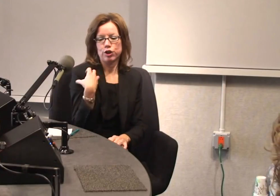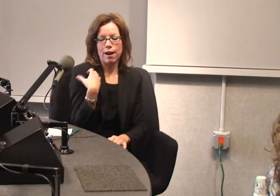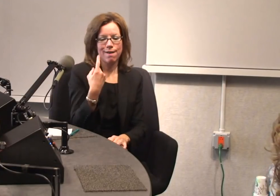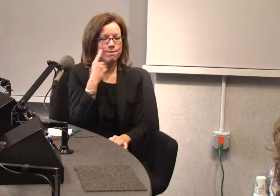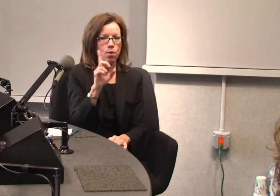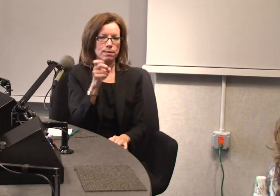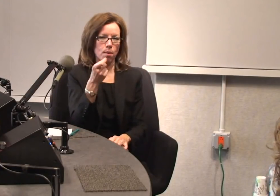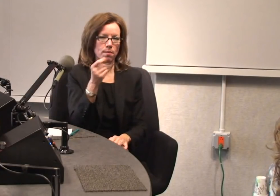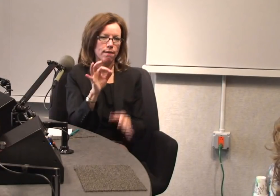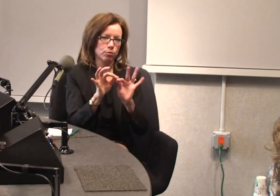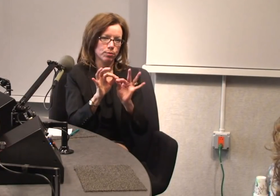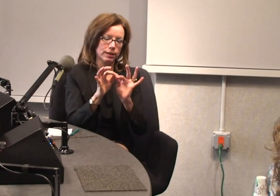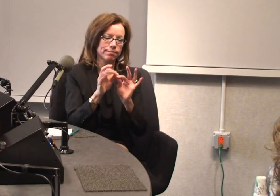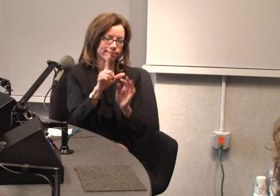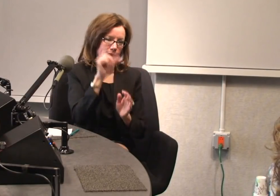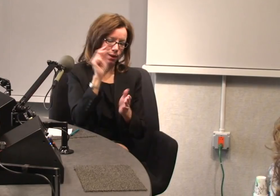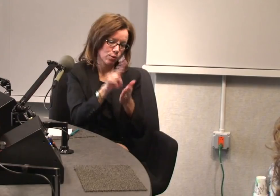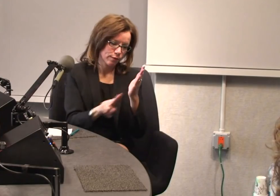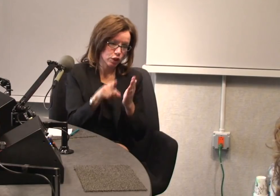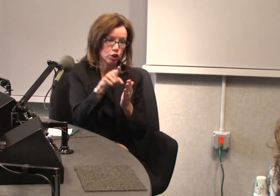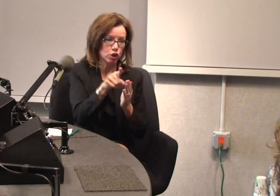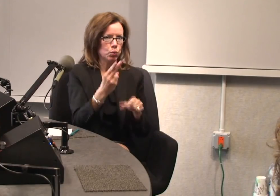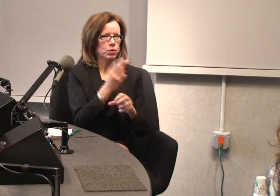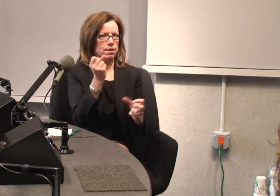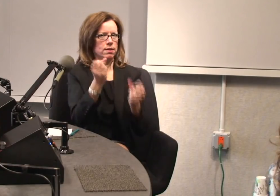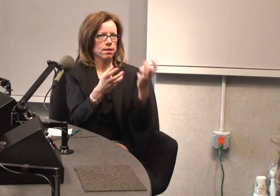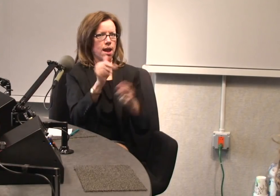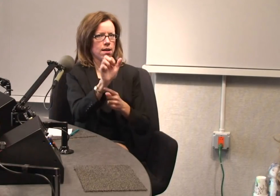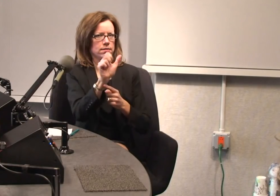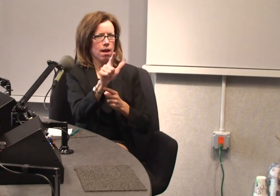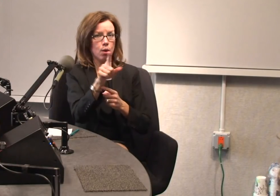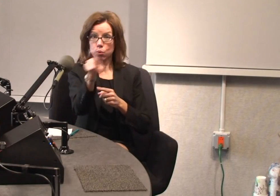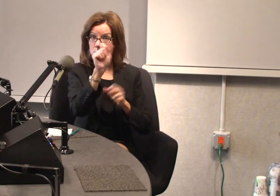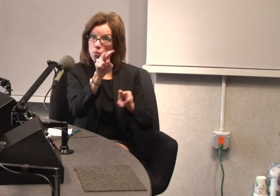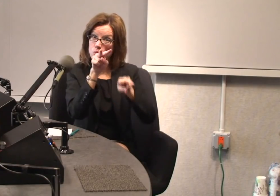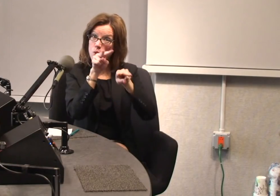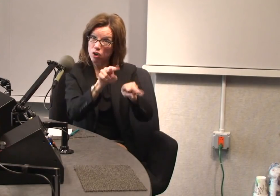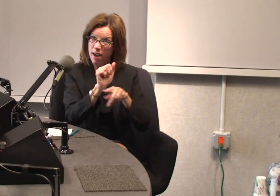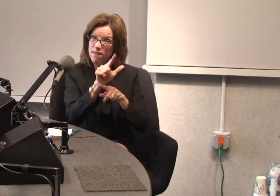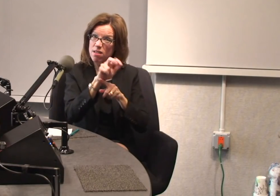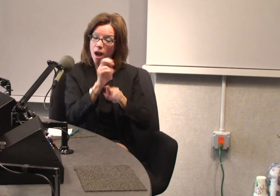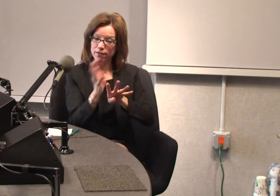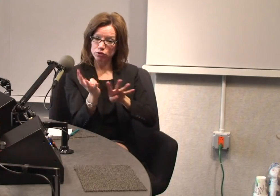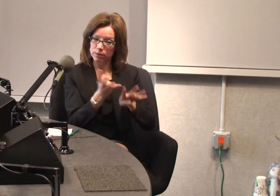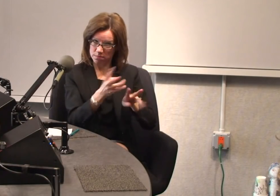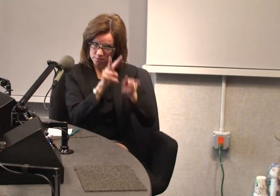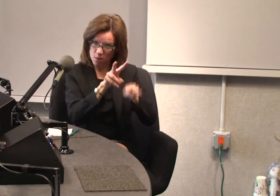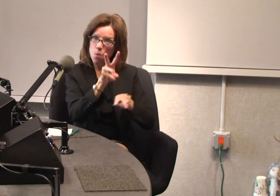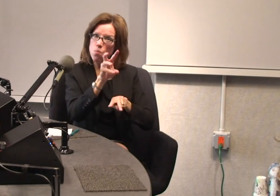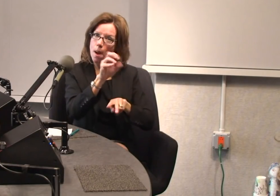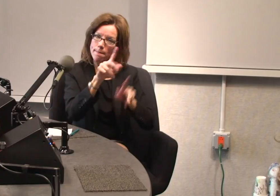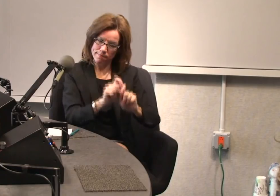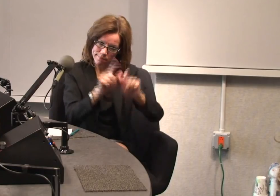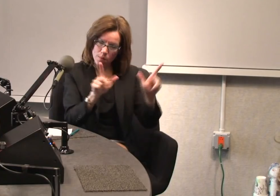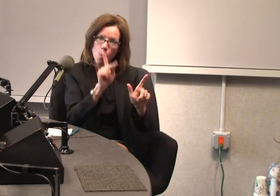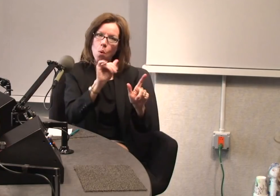University. She's communicating in American Sign Language. You can watch on a live video stream on our website, kojoshow.org. You can also follow